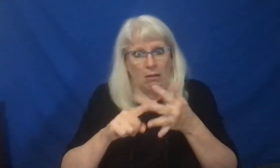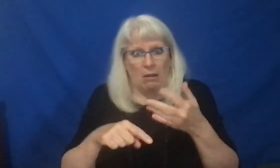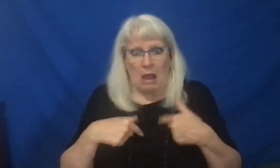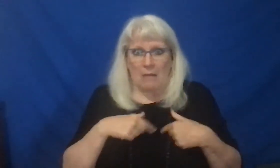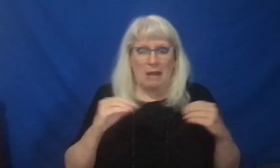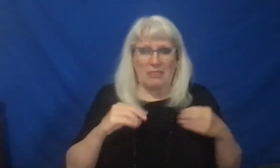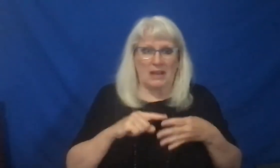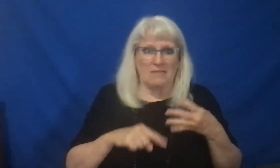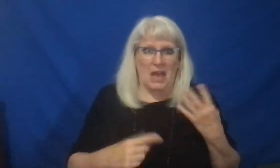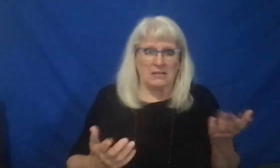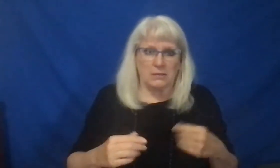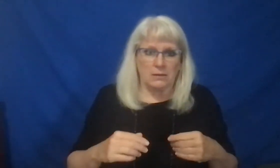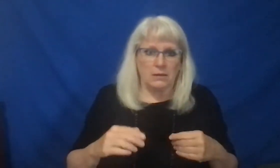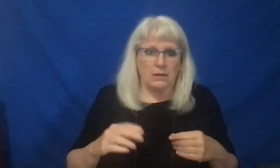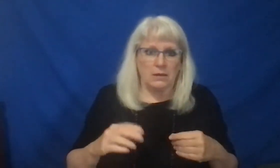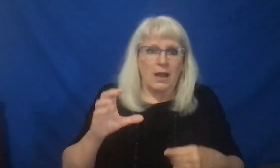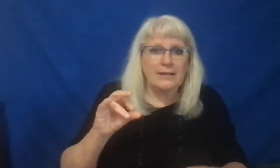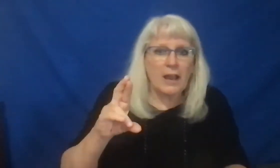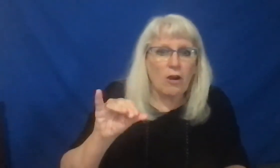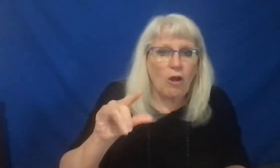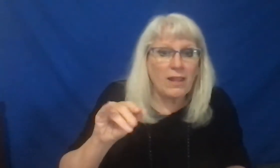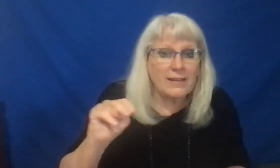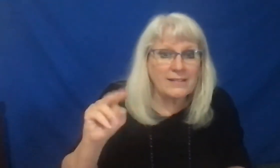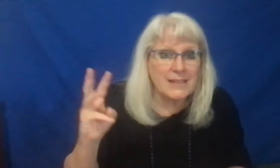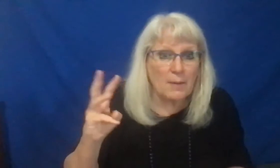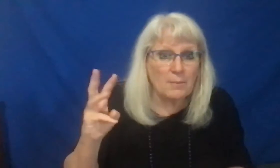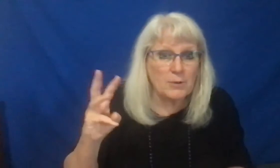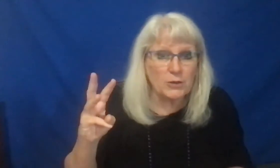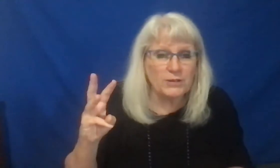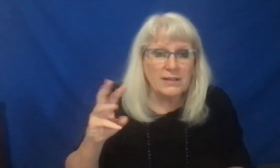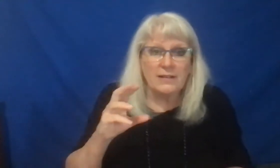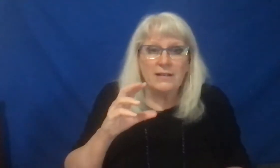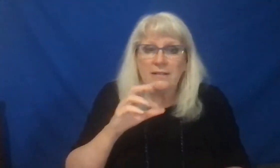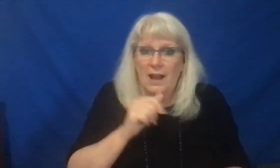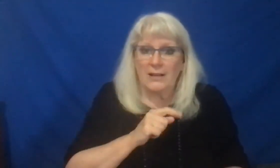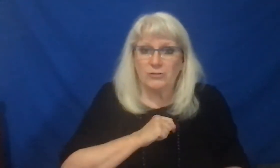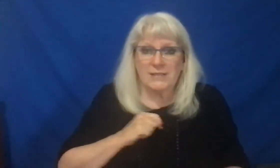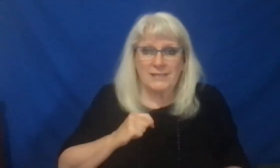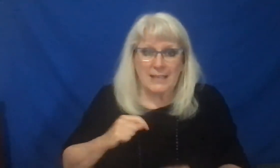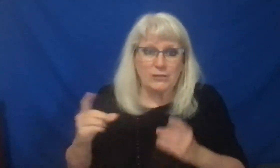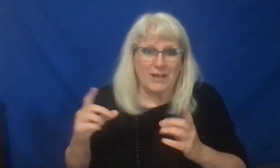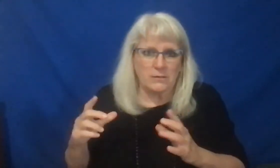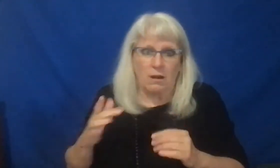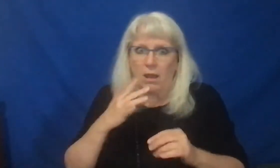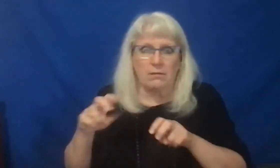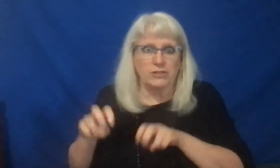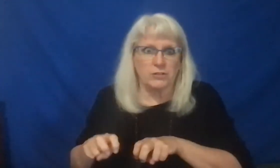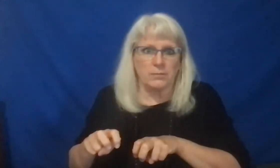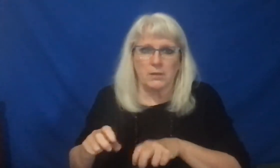to Carolyn W., who at the time was a non-trustee director. She strikes up a conversation and I'm like sweating.